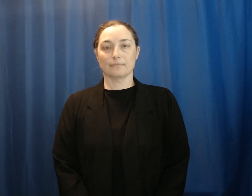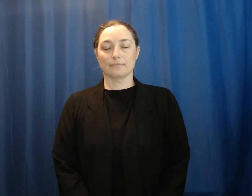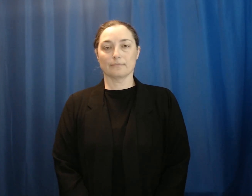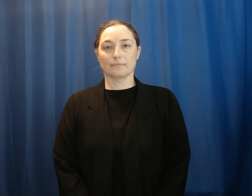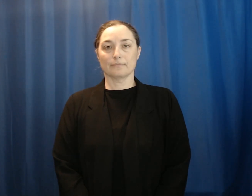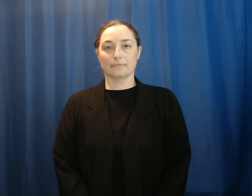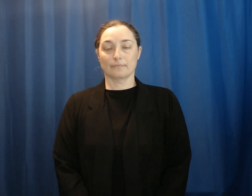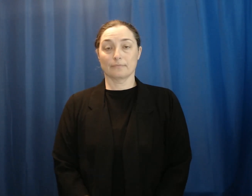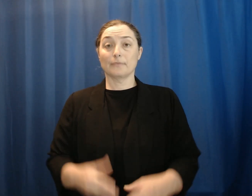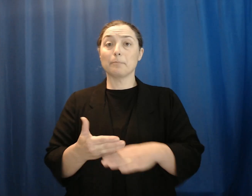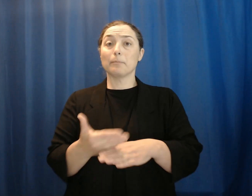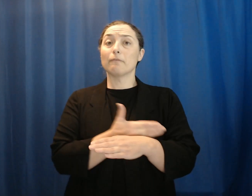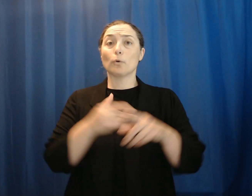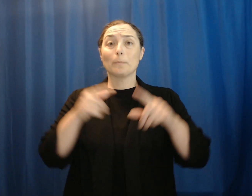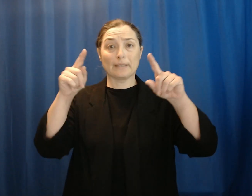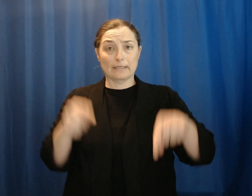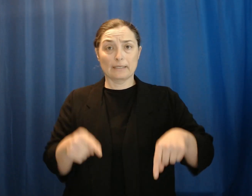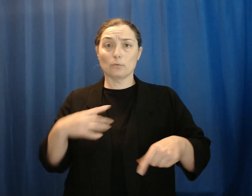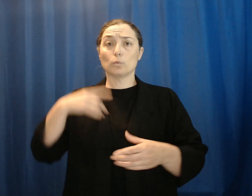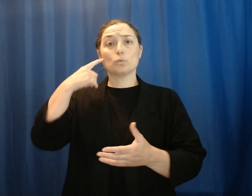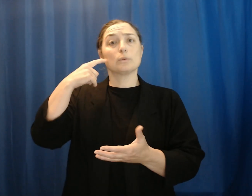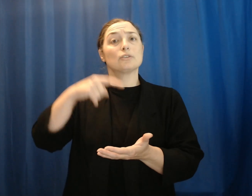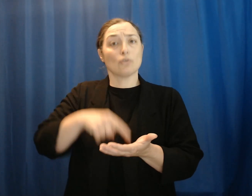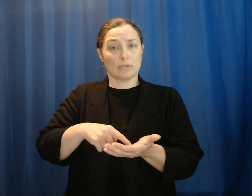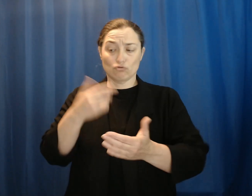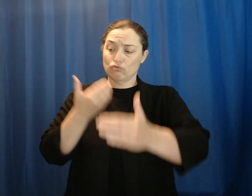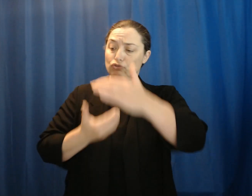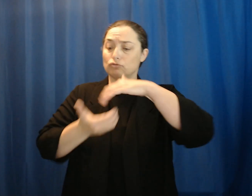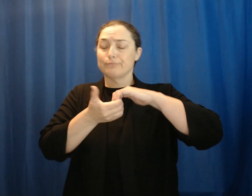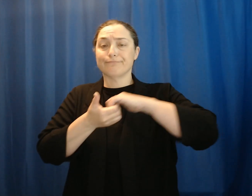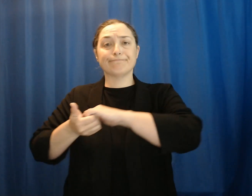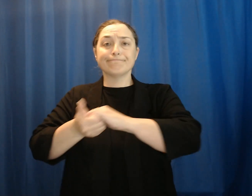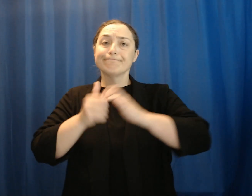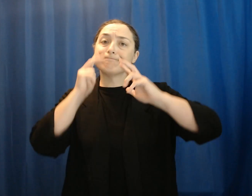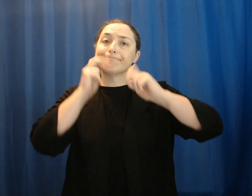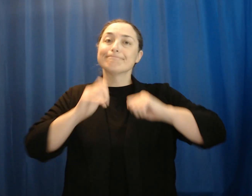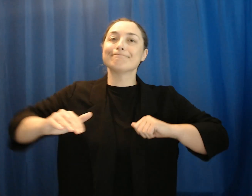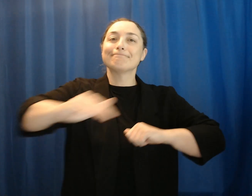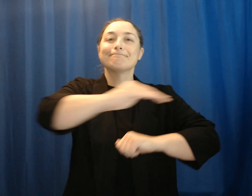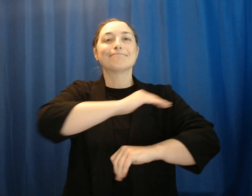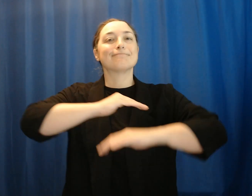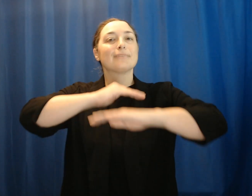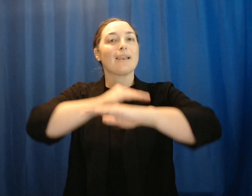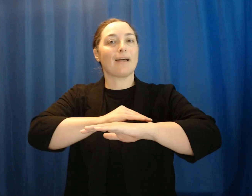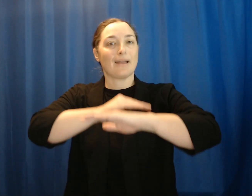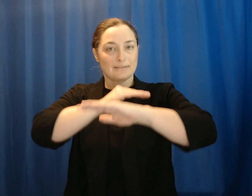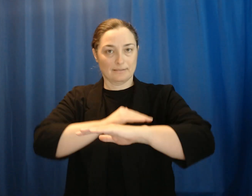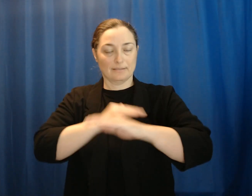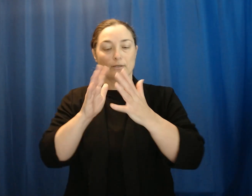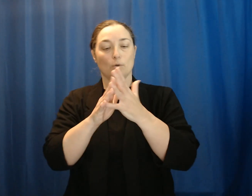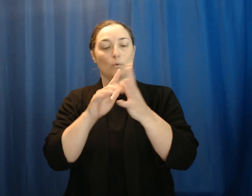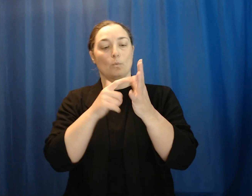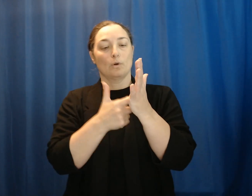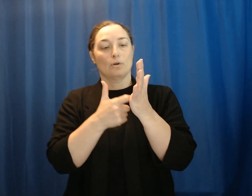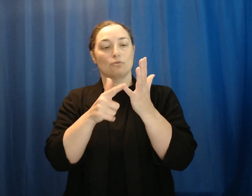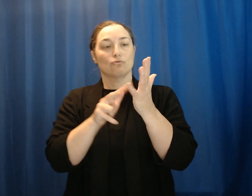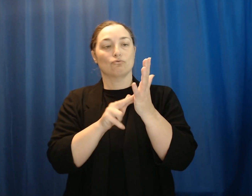Before we begin, we'd like to acknowledge the traditional owners of the land that we're recording on, the Wurundjeri Willam clan and